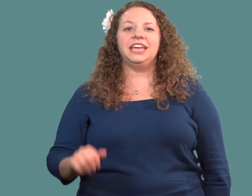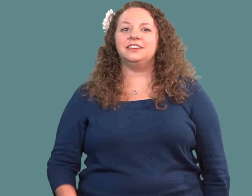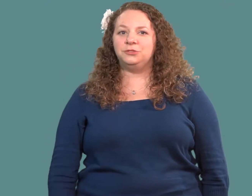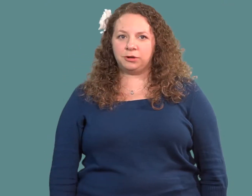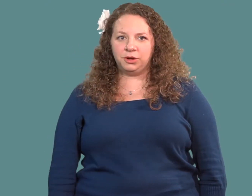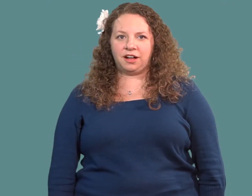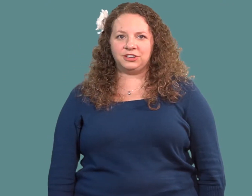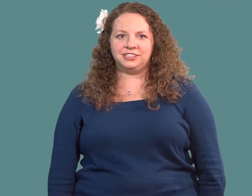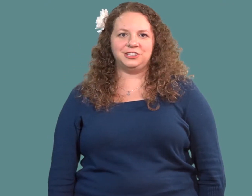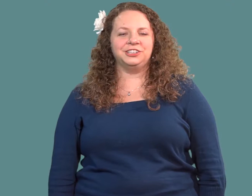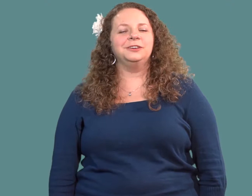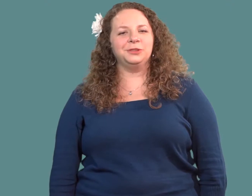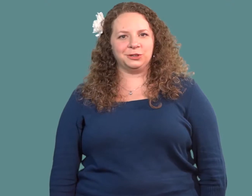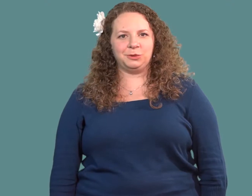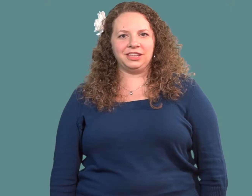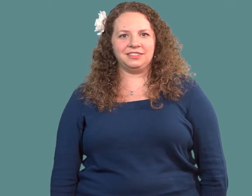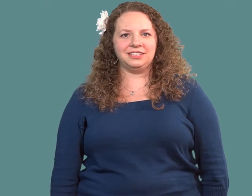In a normal conversation, it will look more like this.